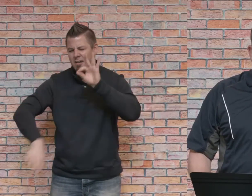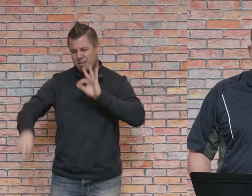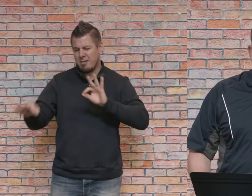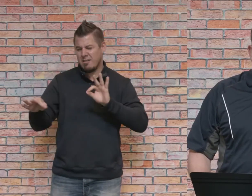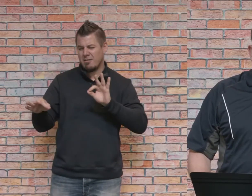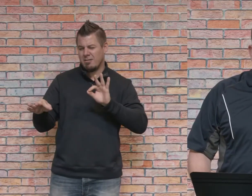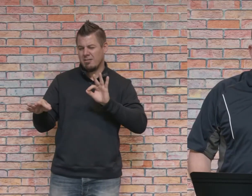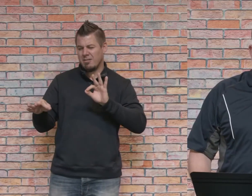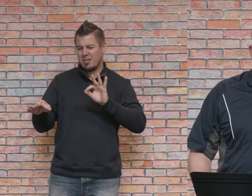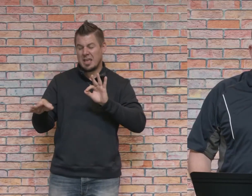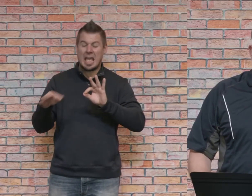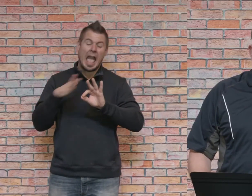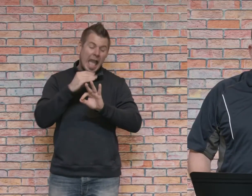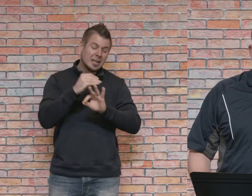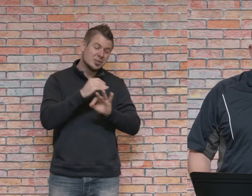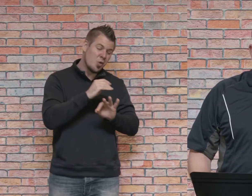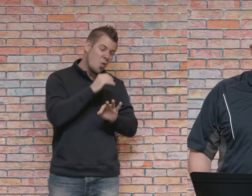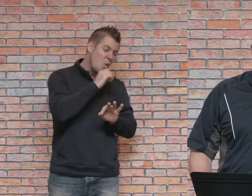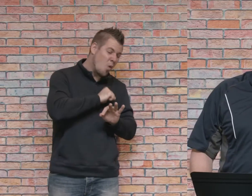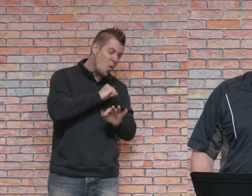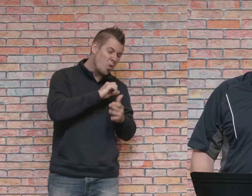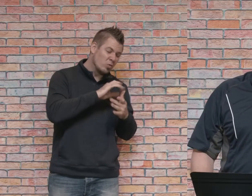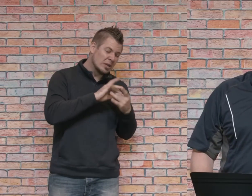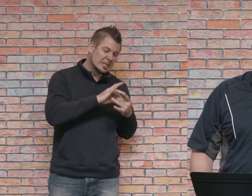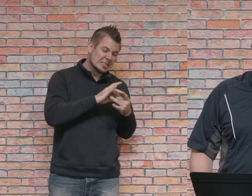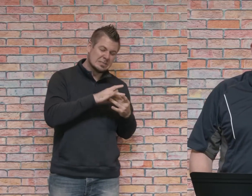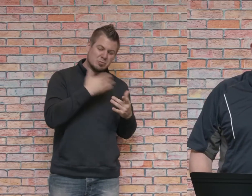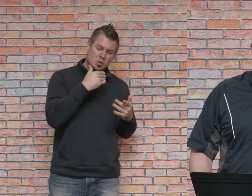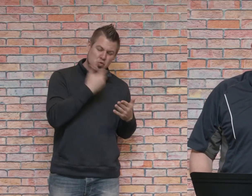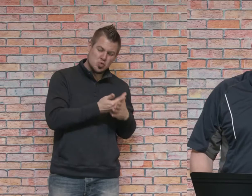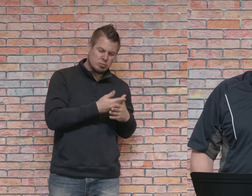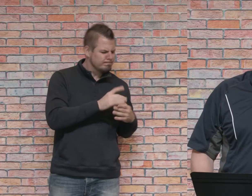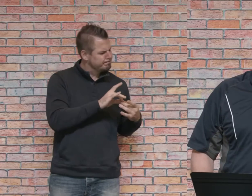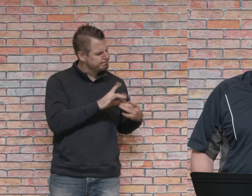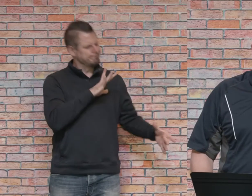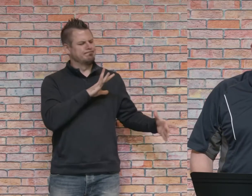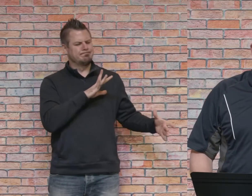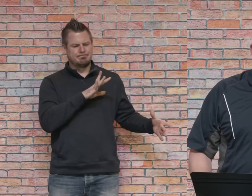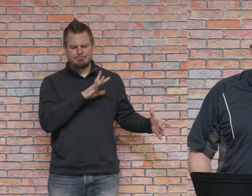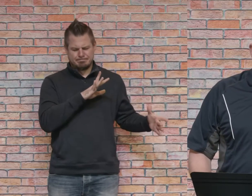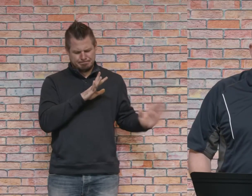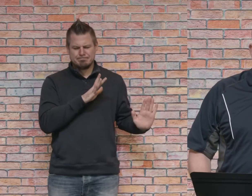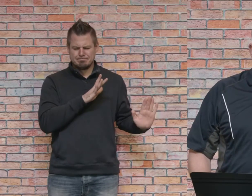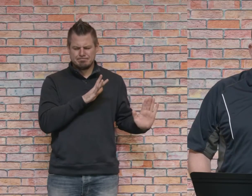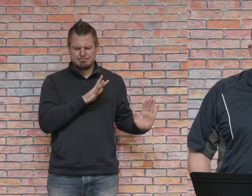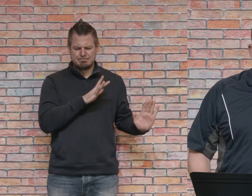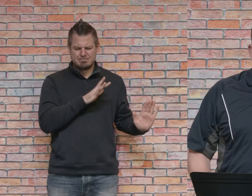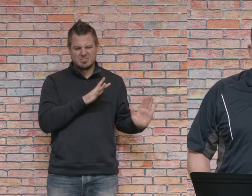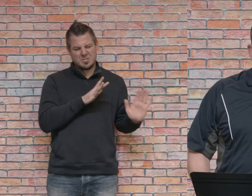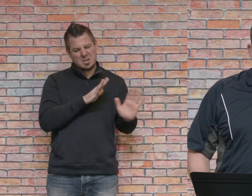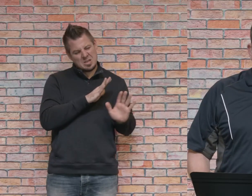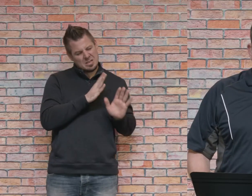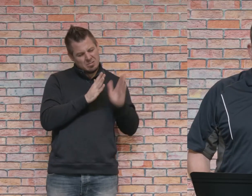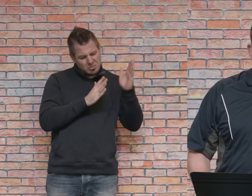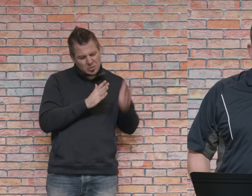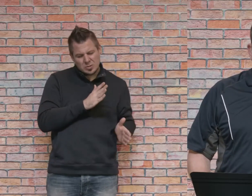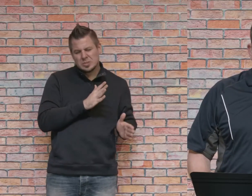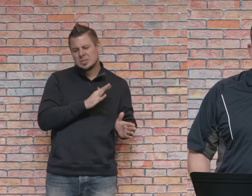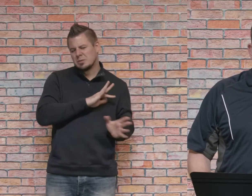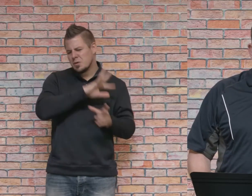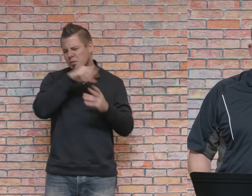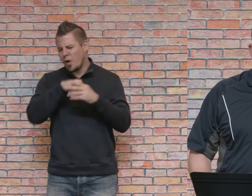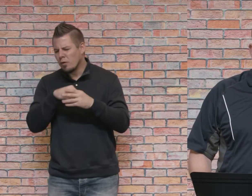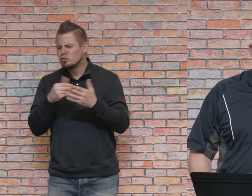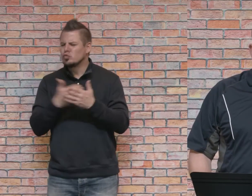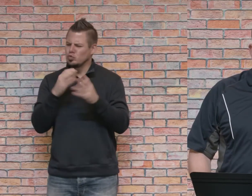to maybe end those relationships. Give them the courage to maybe step out and serve. Give them the courage to maybe find a group to be a part of that can encourage